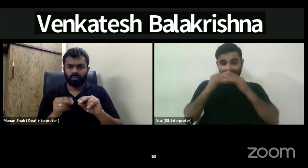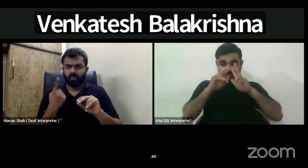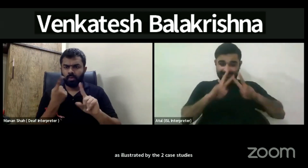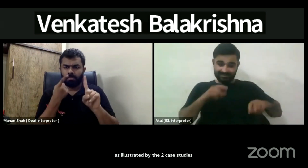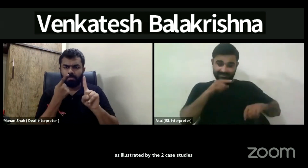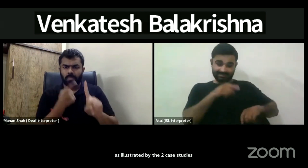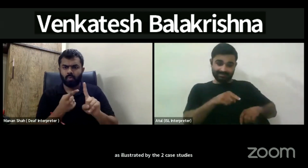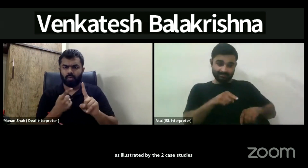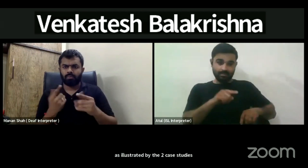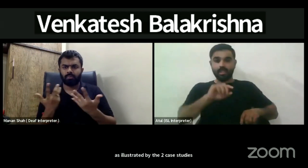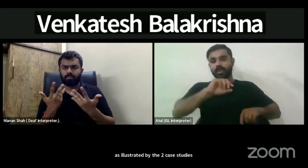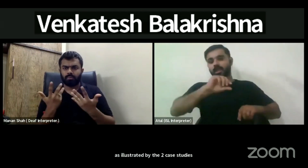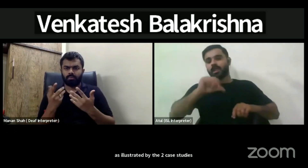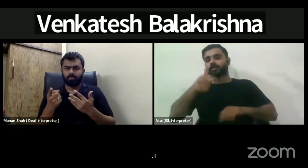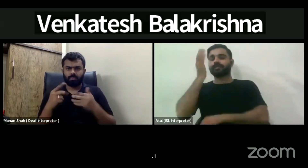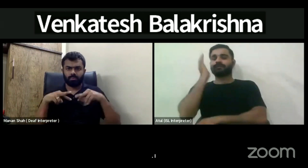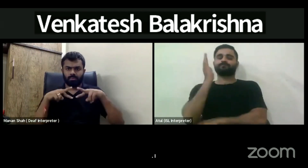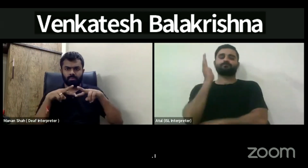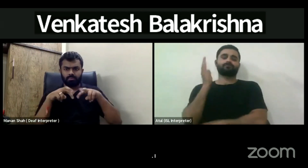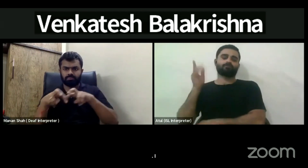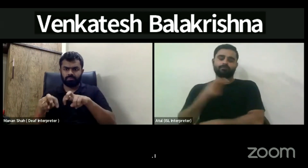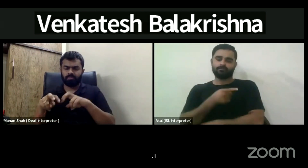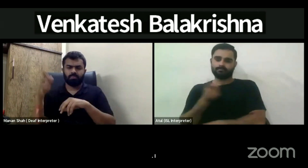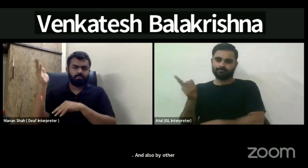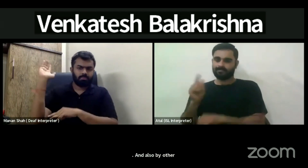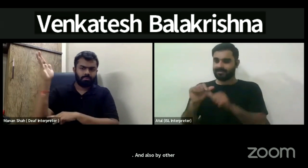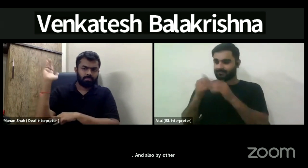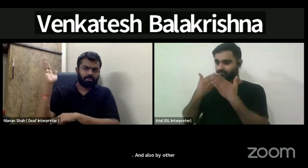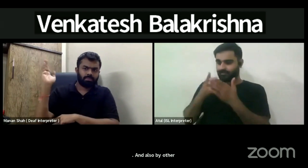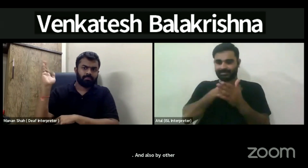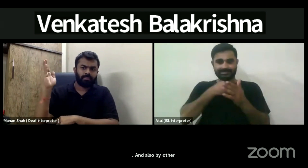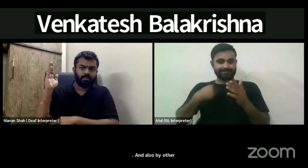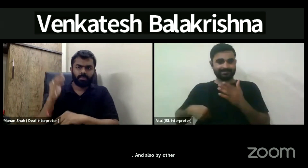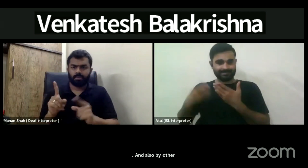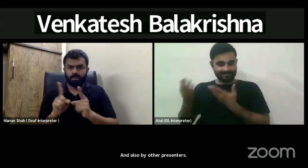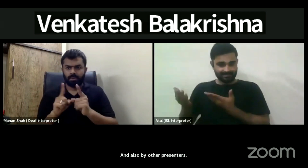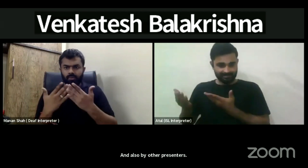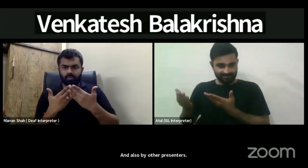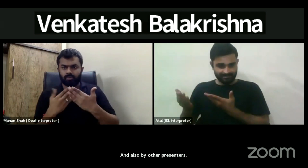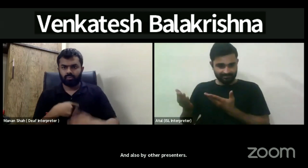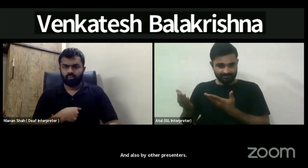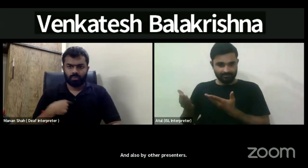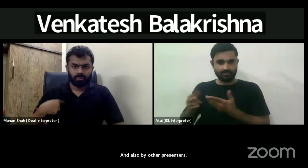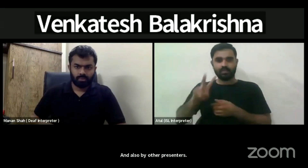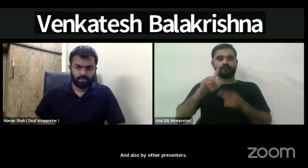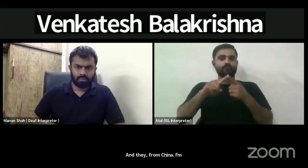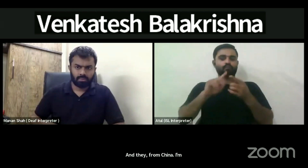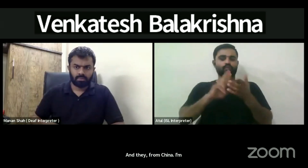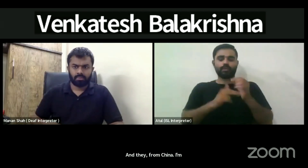also by other presenters and their case study from China and from Vietnam and from